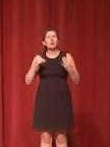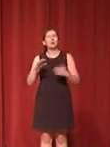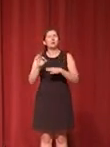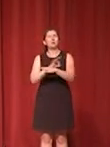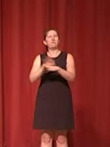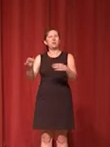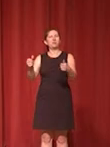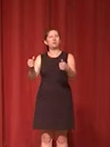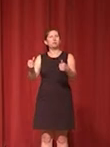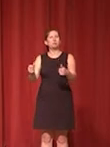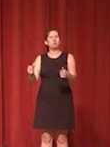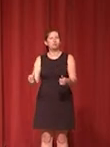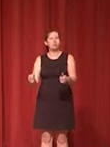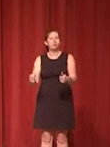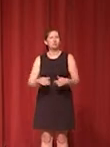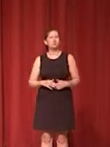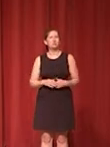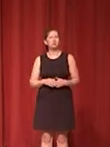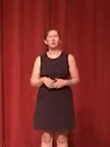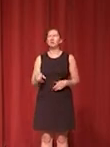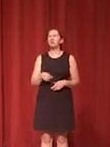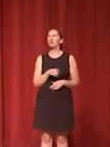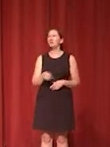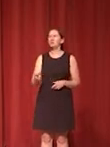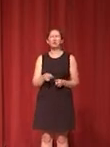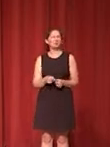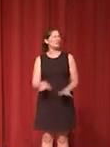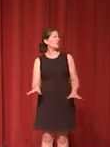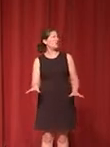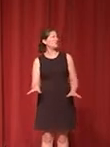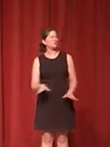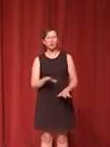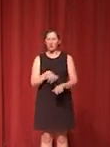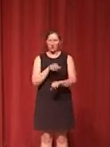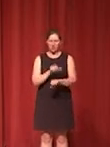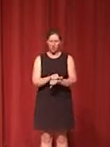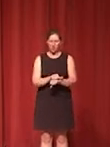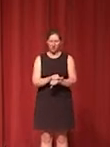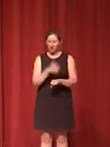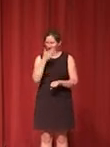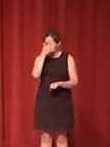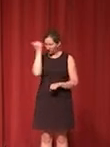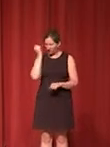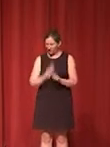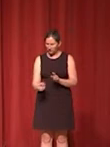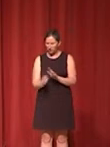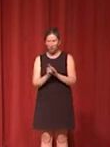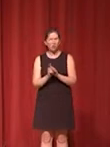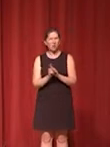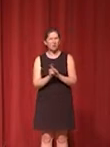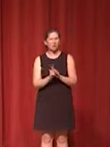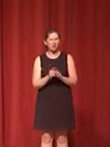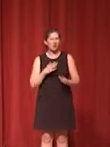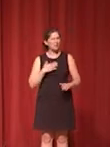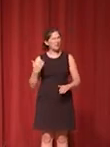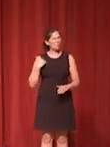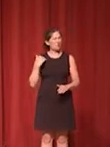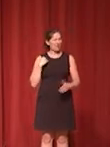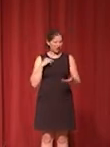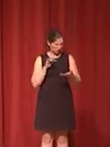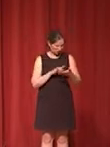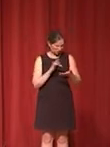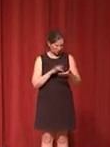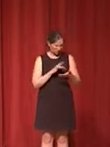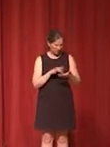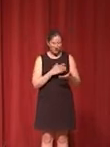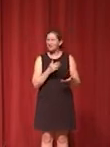get lost even when we use GPS. We forget appointments even with reminders. We can't get what we need to from the grocery store